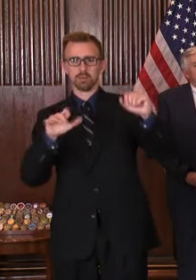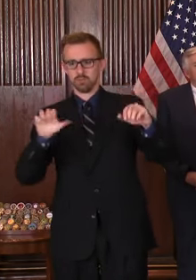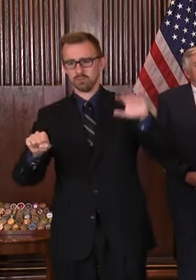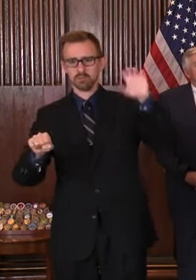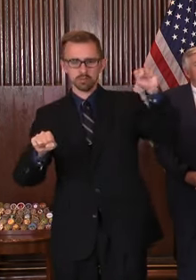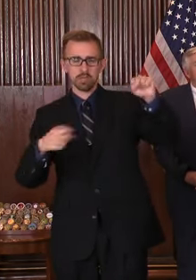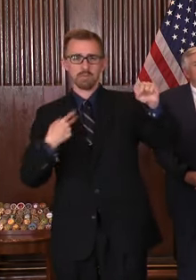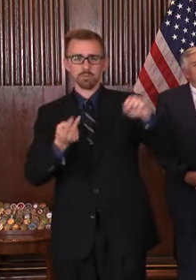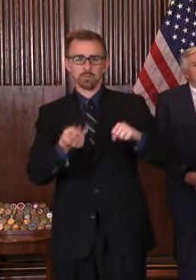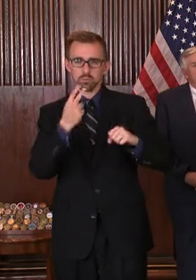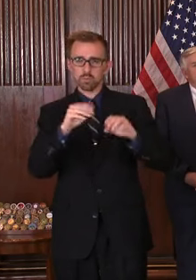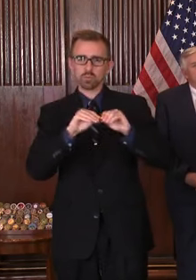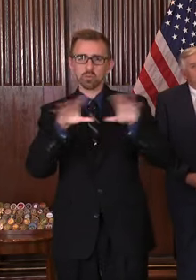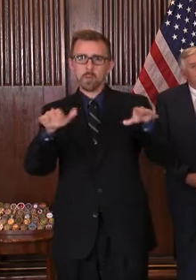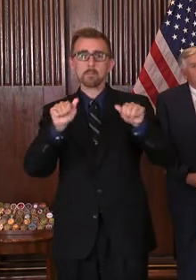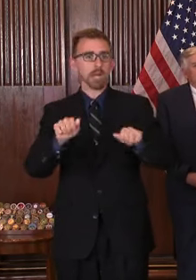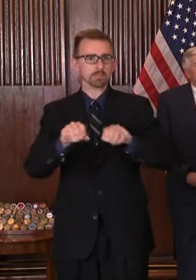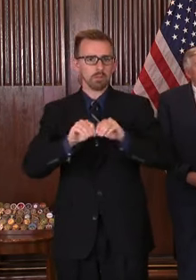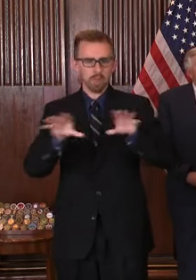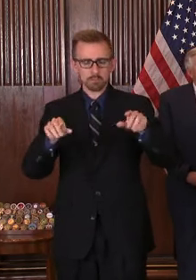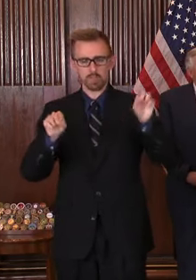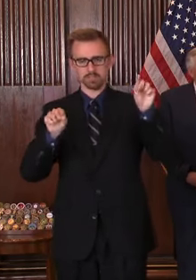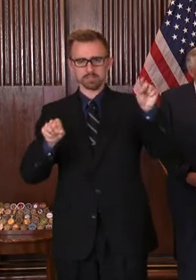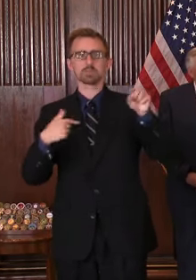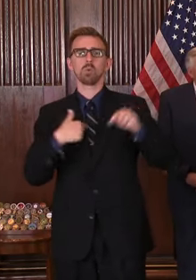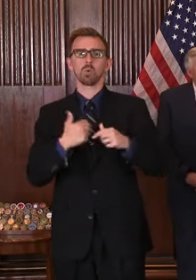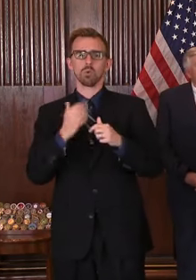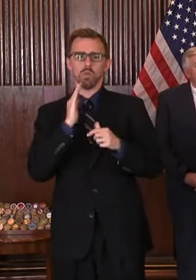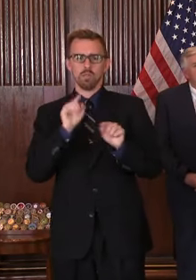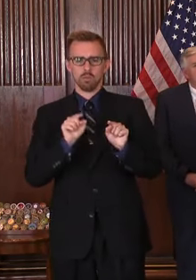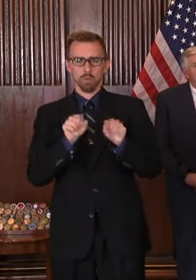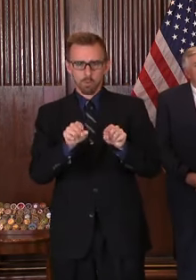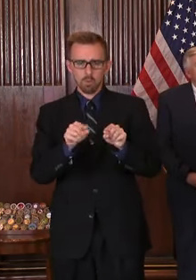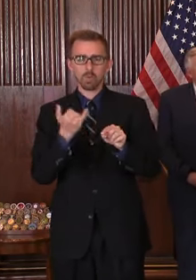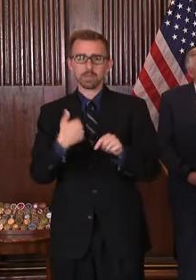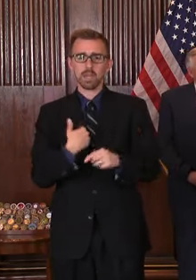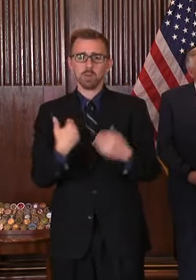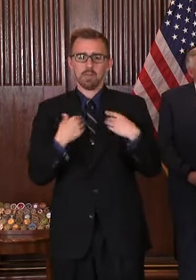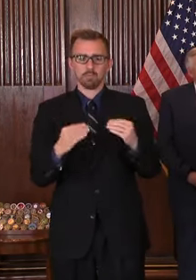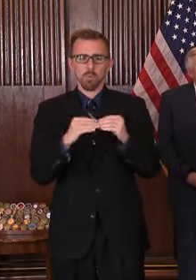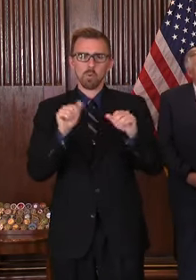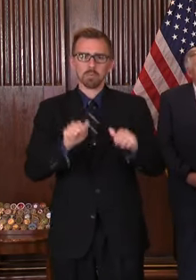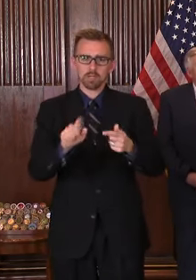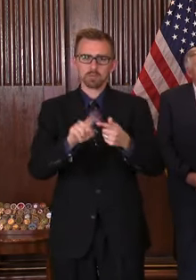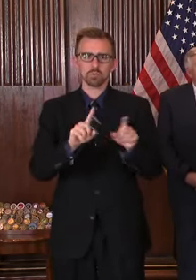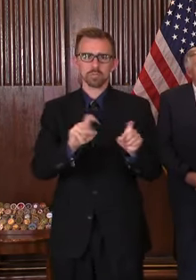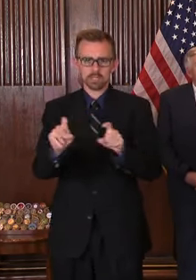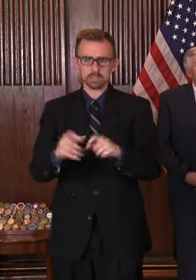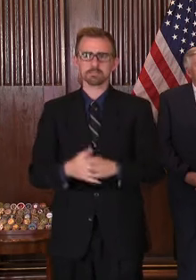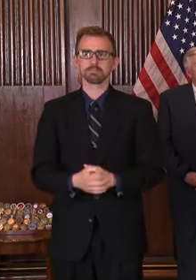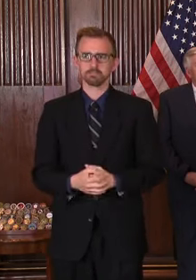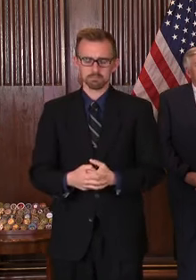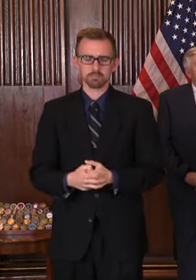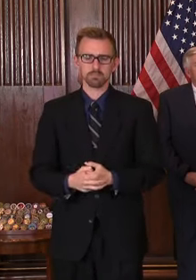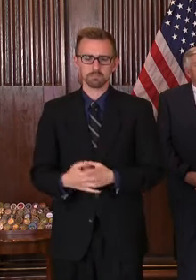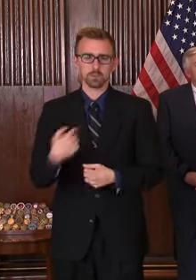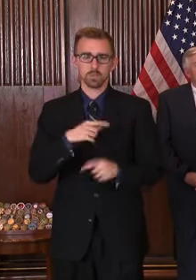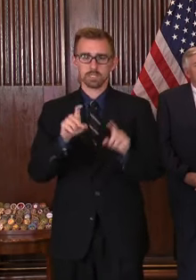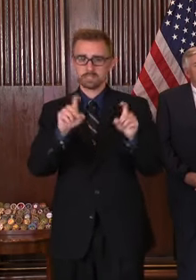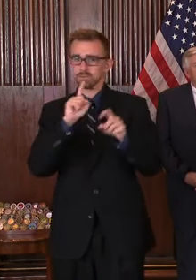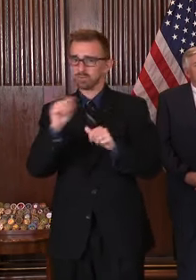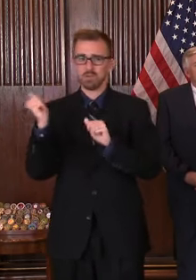two outbreaks or potential outbreaks. And so we're going in now that we have more capacity to test, and we are testing